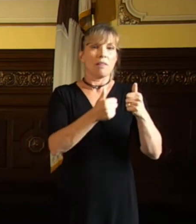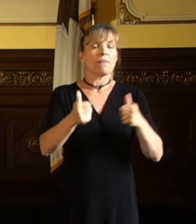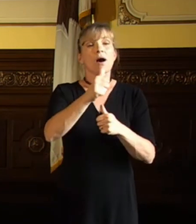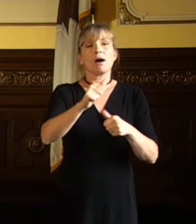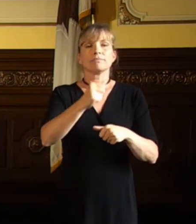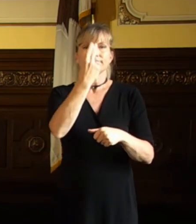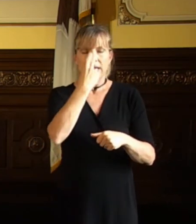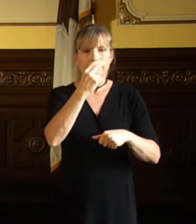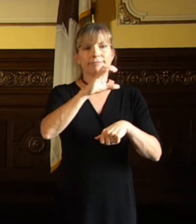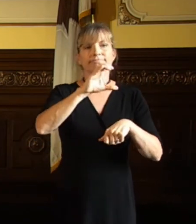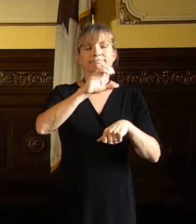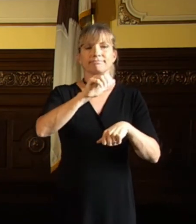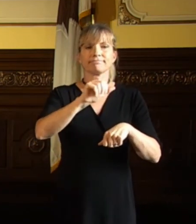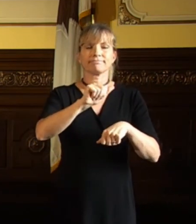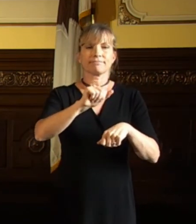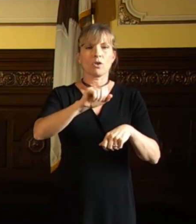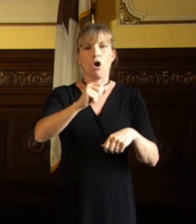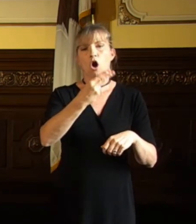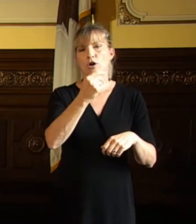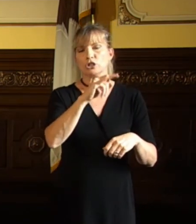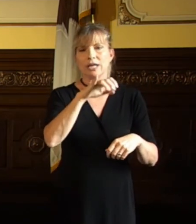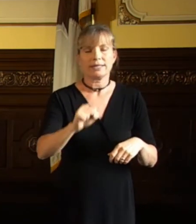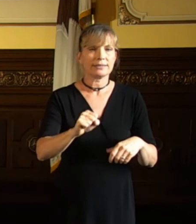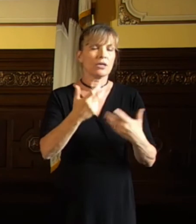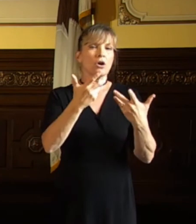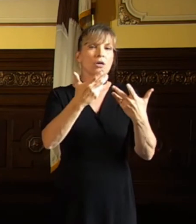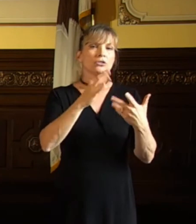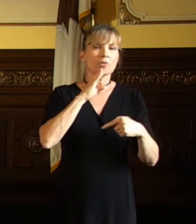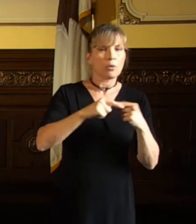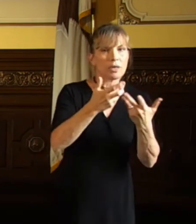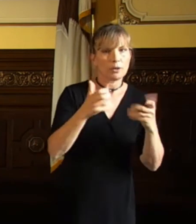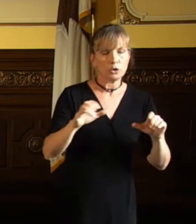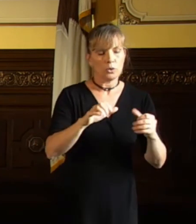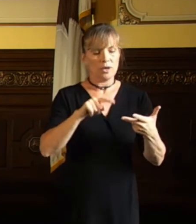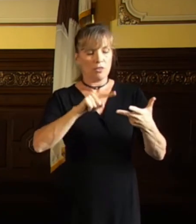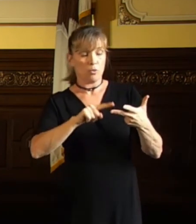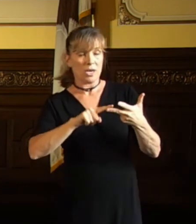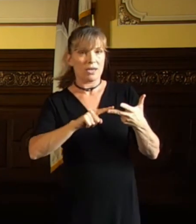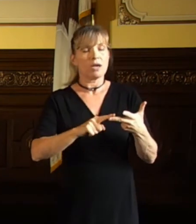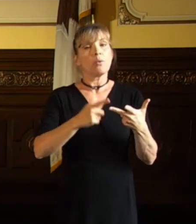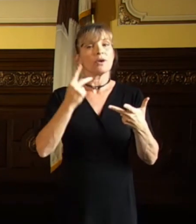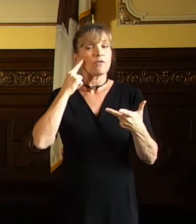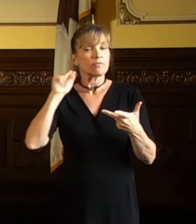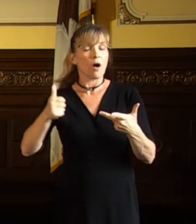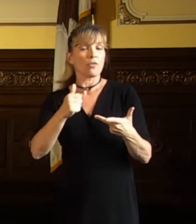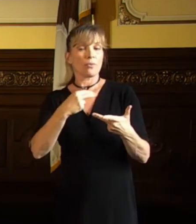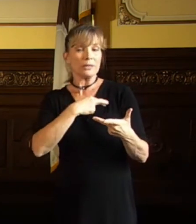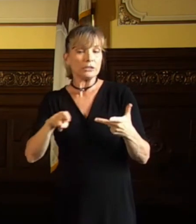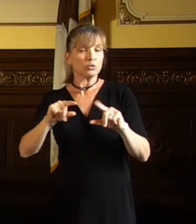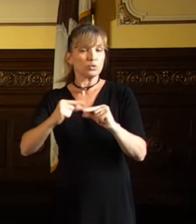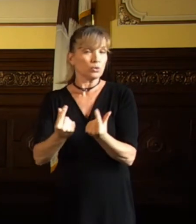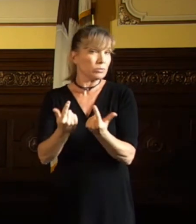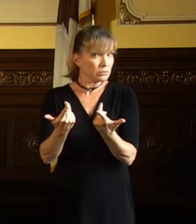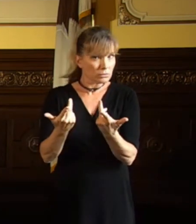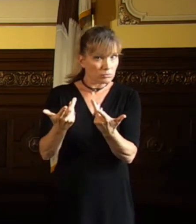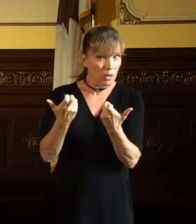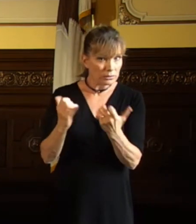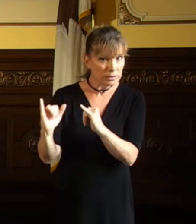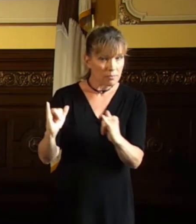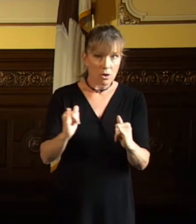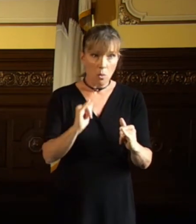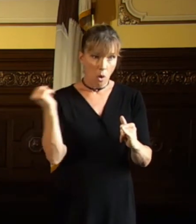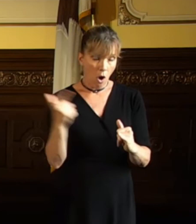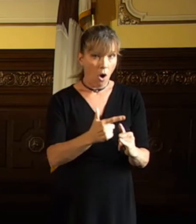Chicago submitted a plan for what it wants to do in Phase 3. We've heard from other faith groups who expect to be given the same provisions. Will all faiths have